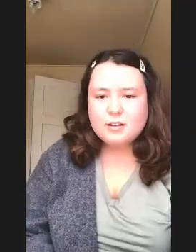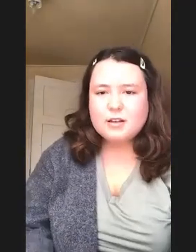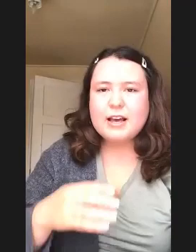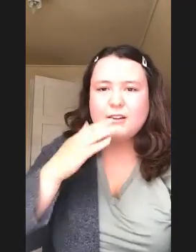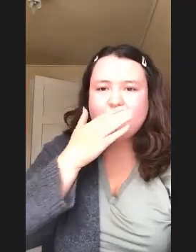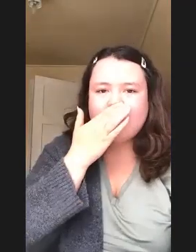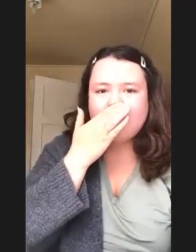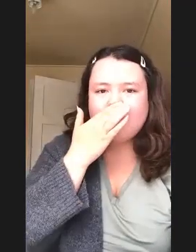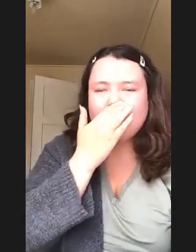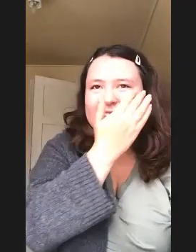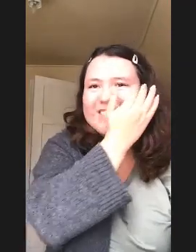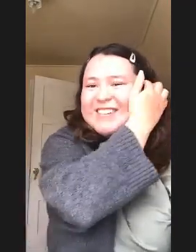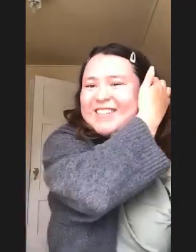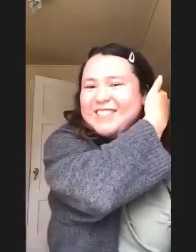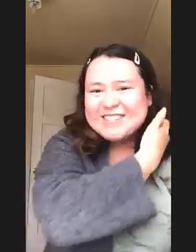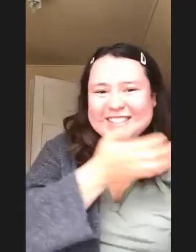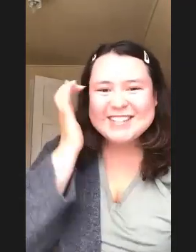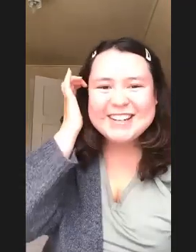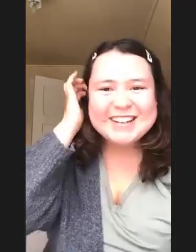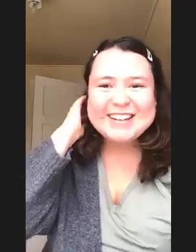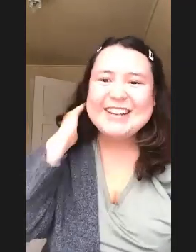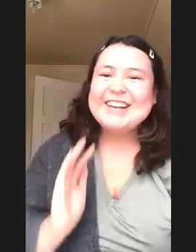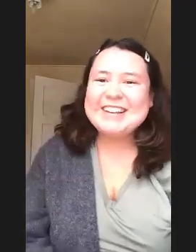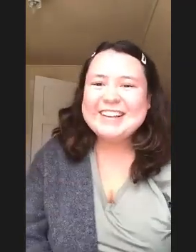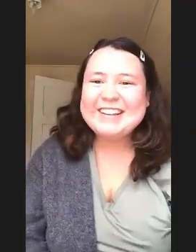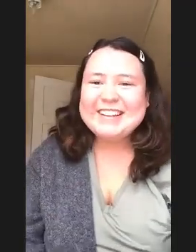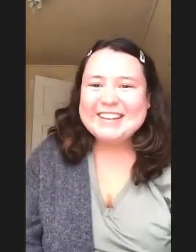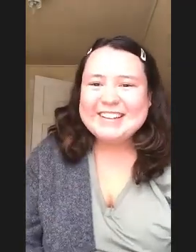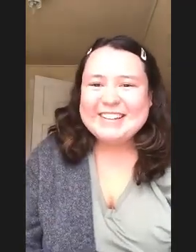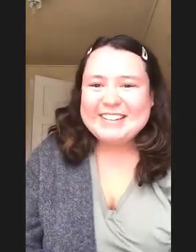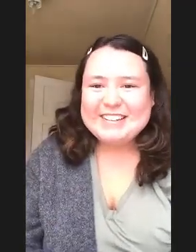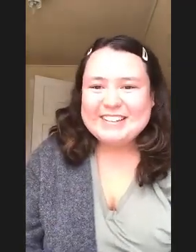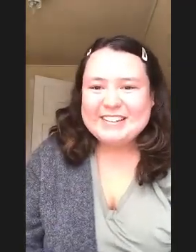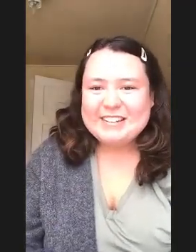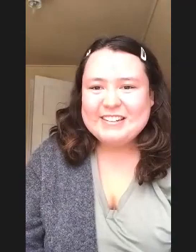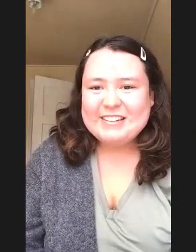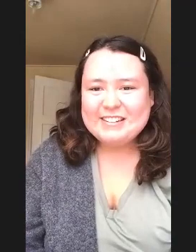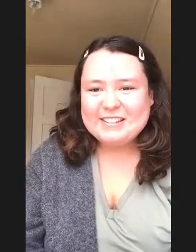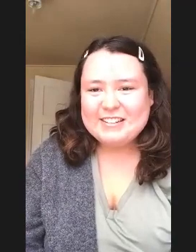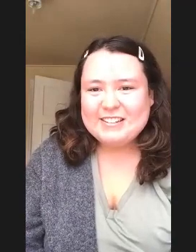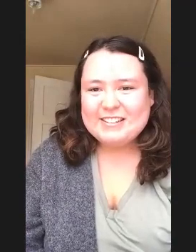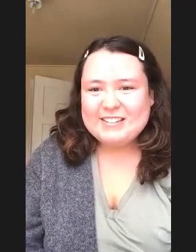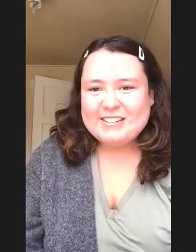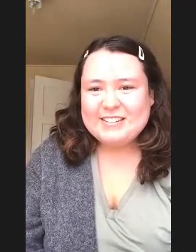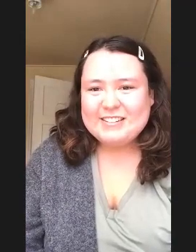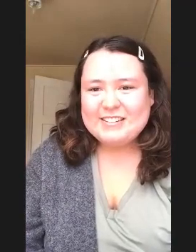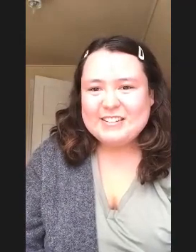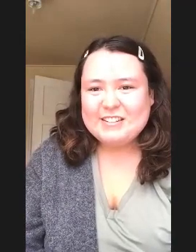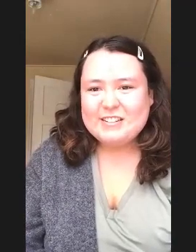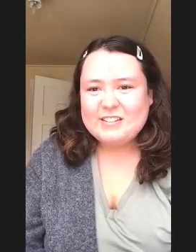it kind of like, sorry, what was the question again? Just like what your facial expressions mean. Is